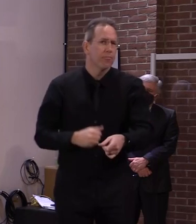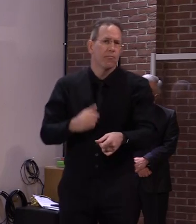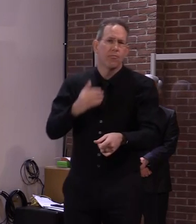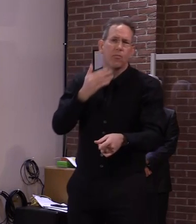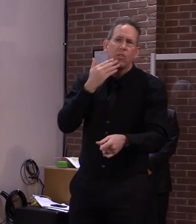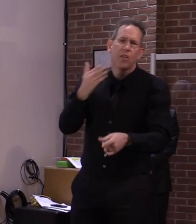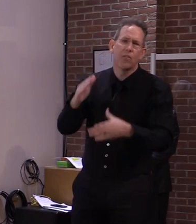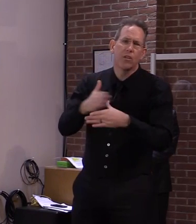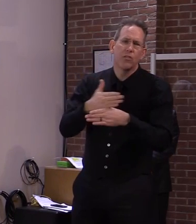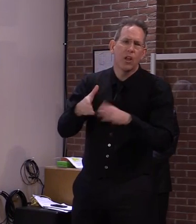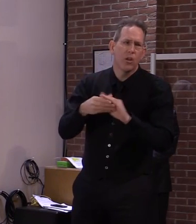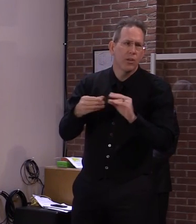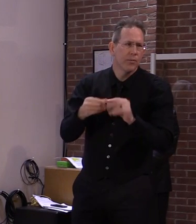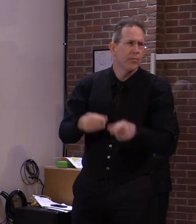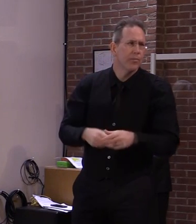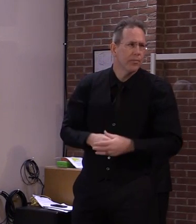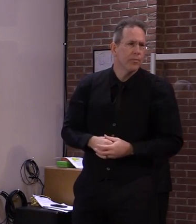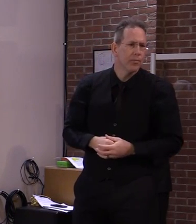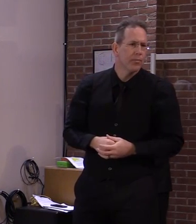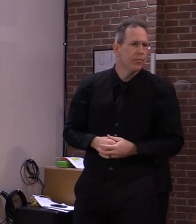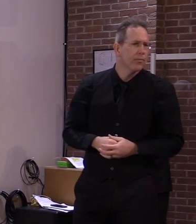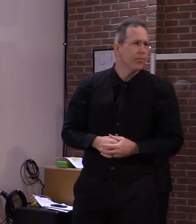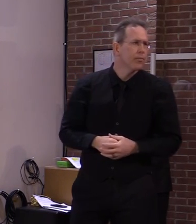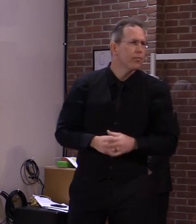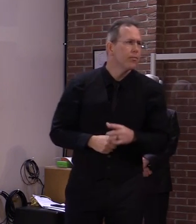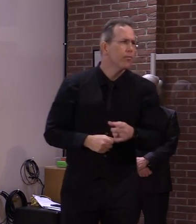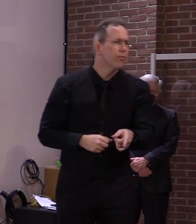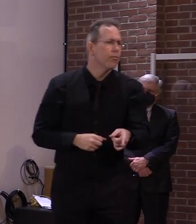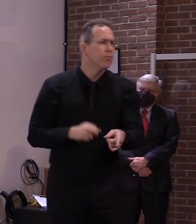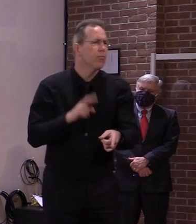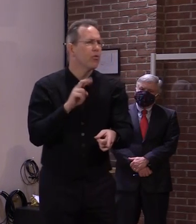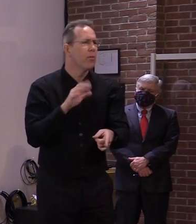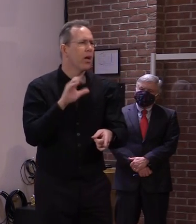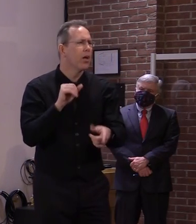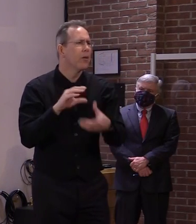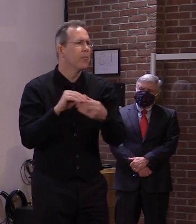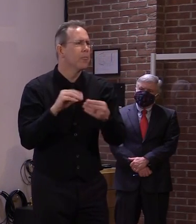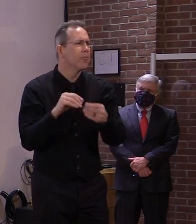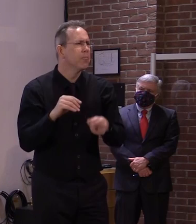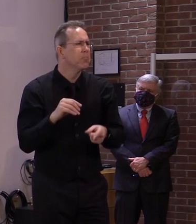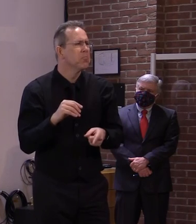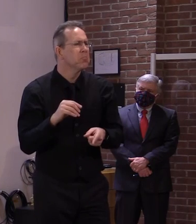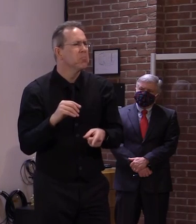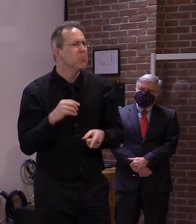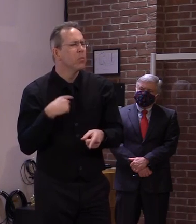We have a catalog we could share, Mike.